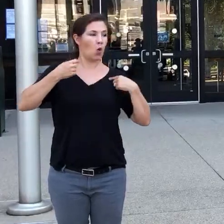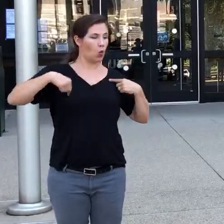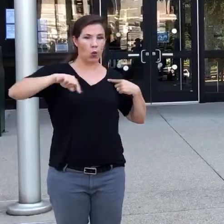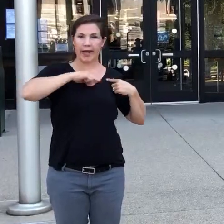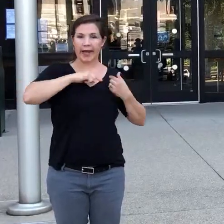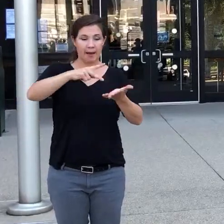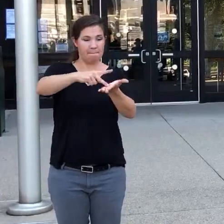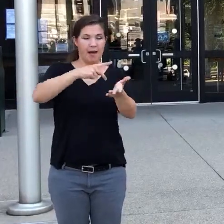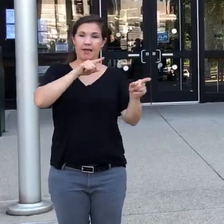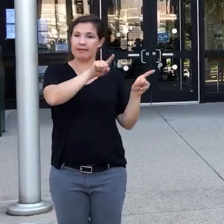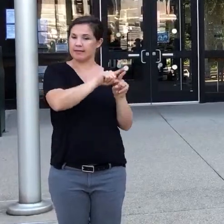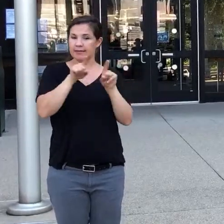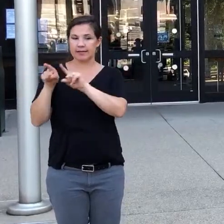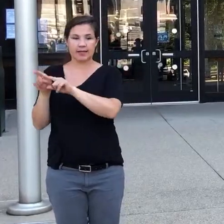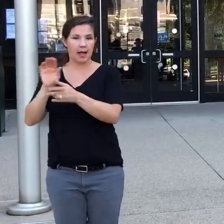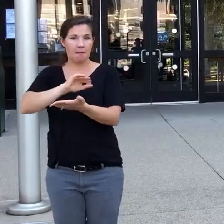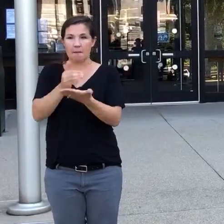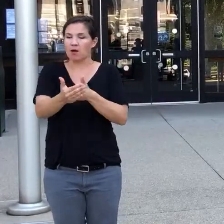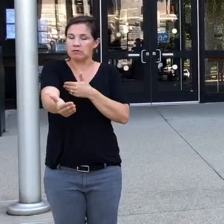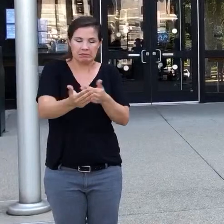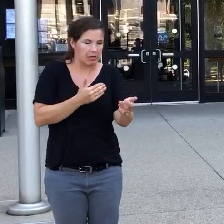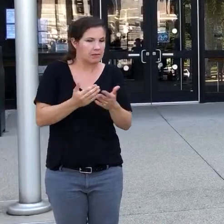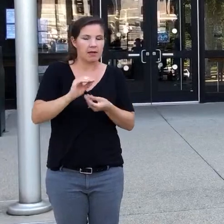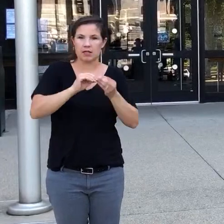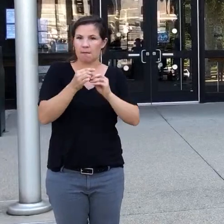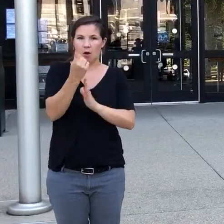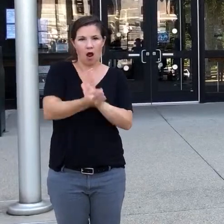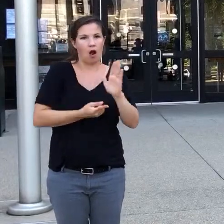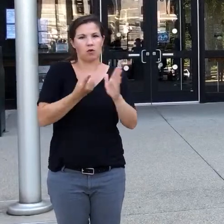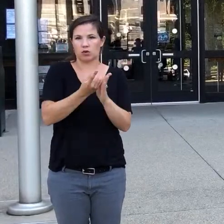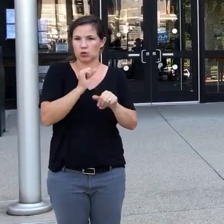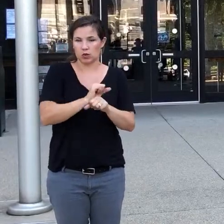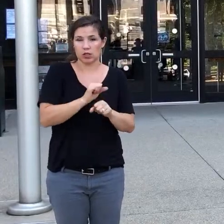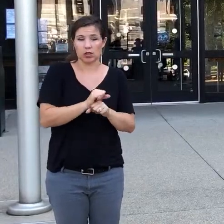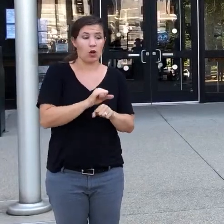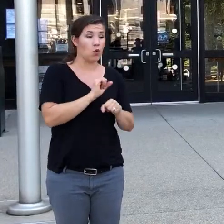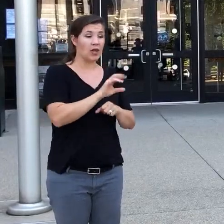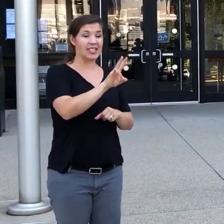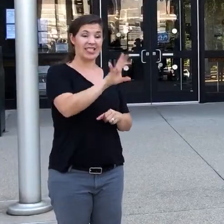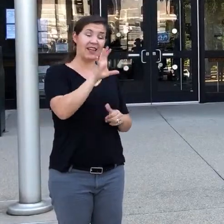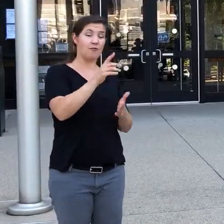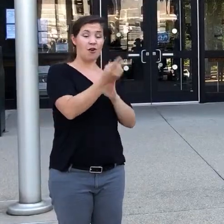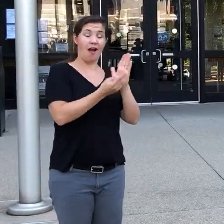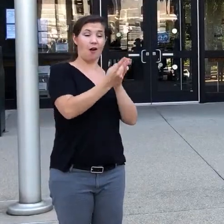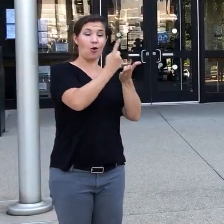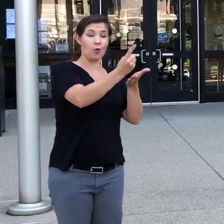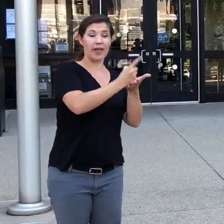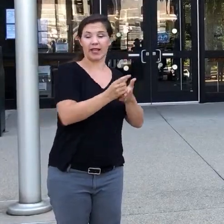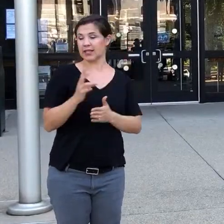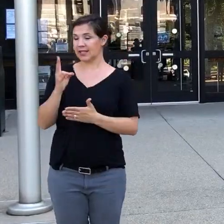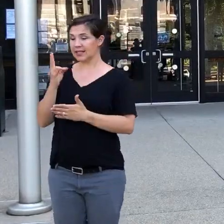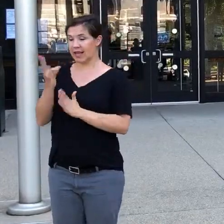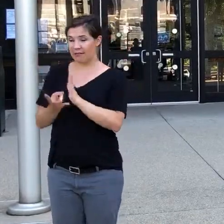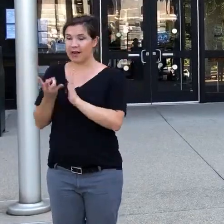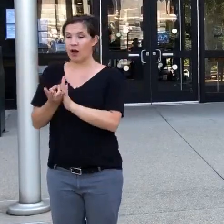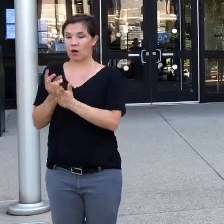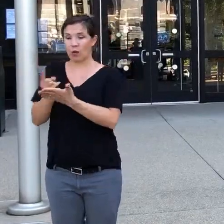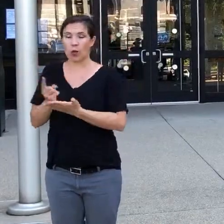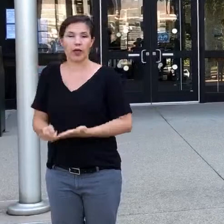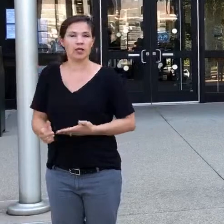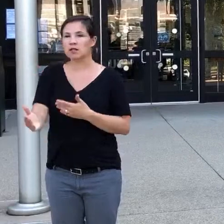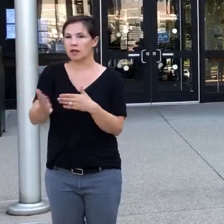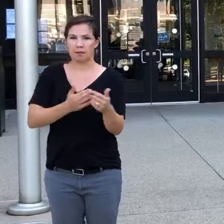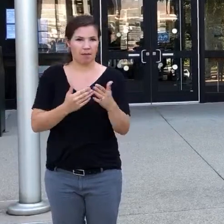same amount regardless of how many hours we work, whether we work 700 hours a week or 7. Mr.